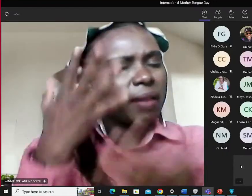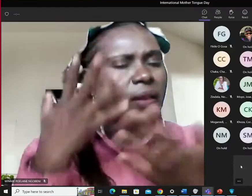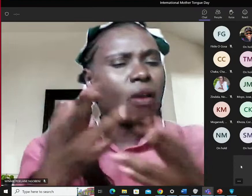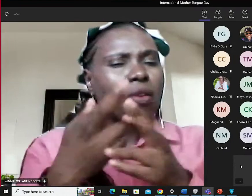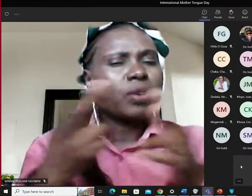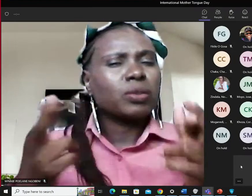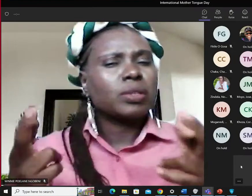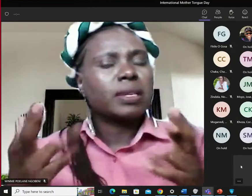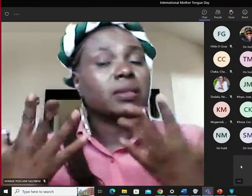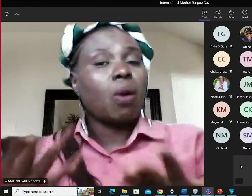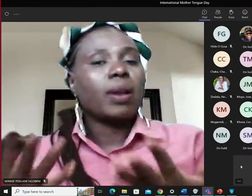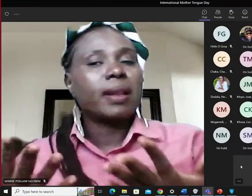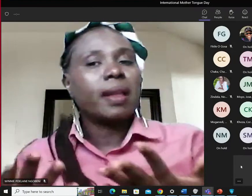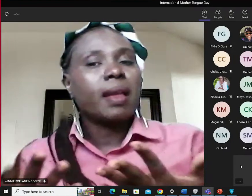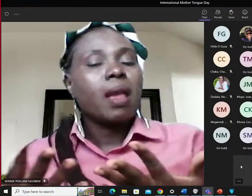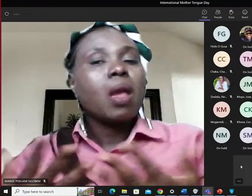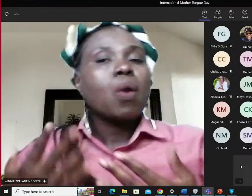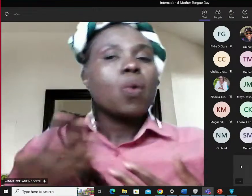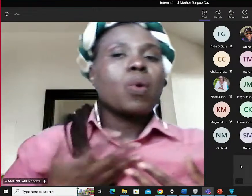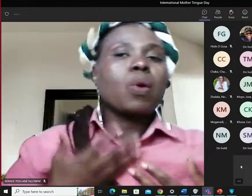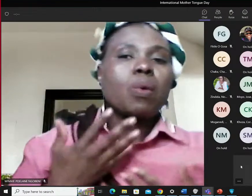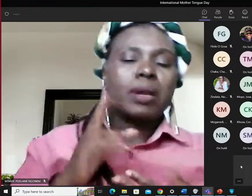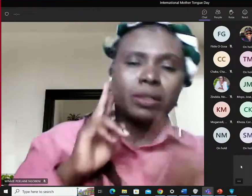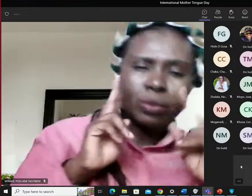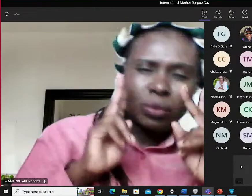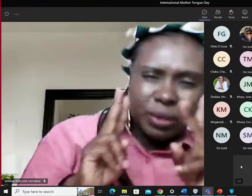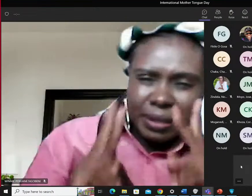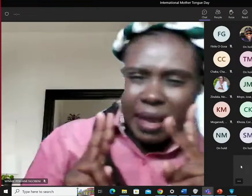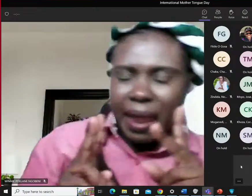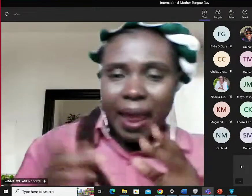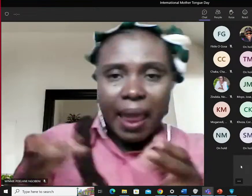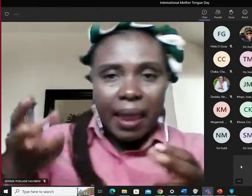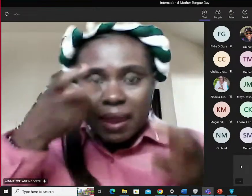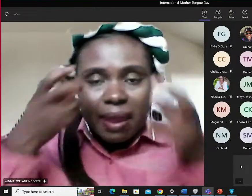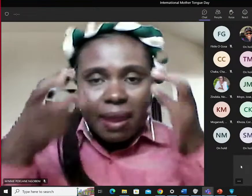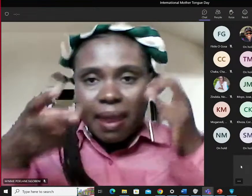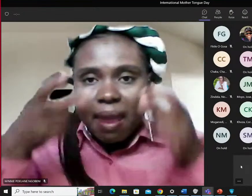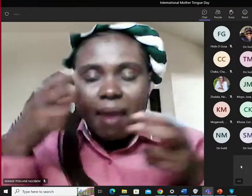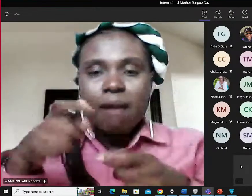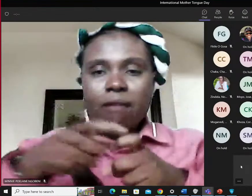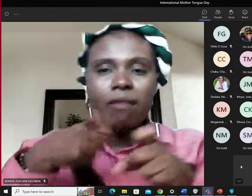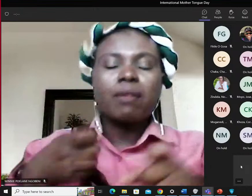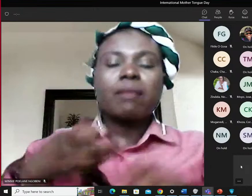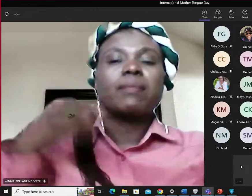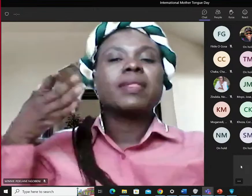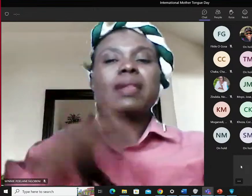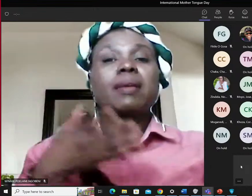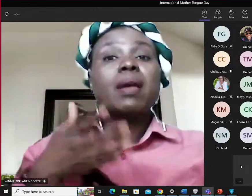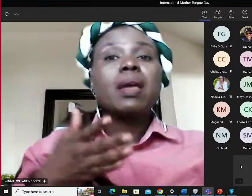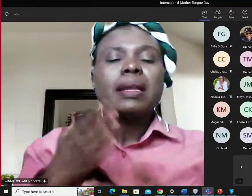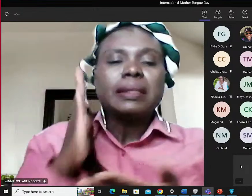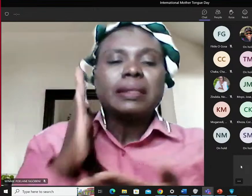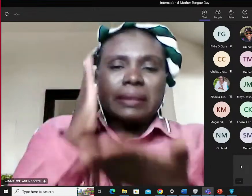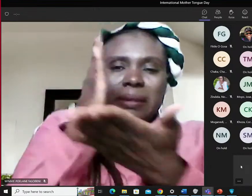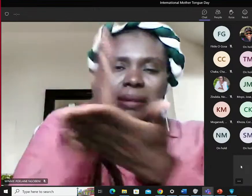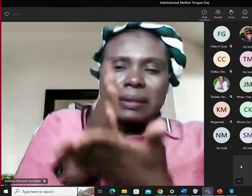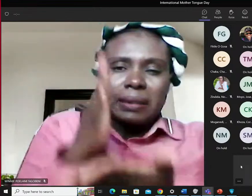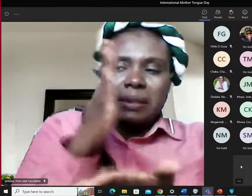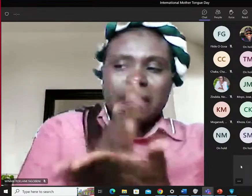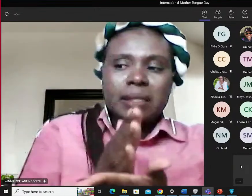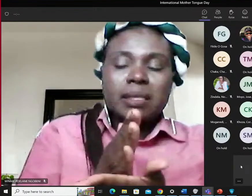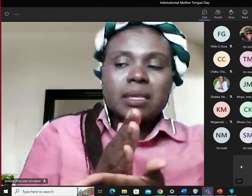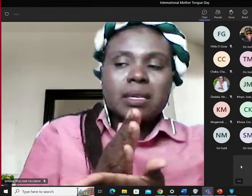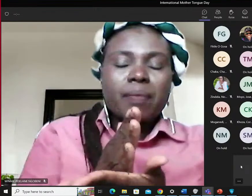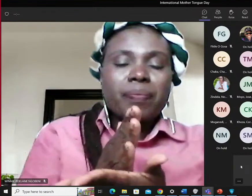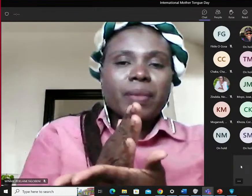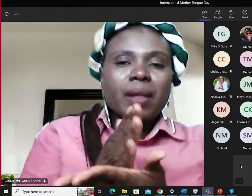but we wanted to hear from them that do they really, what is it that they would like the institution to do